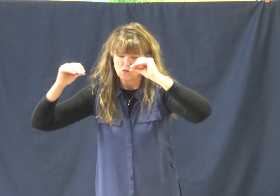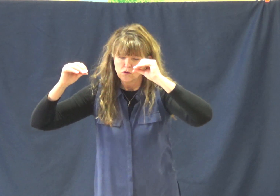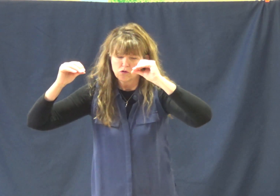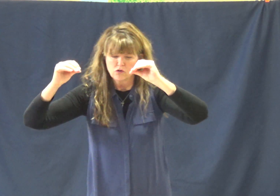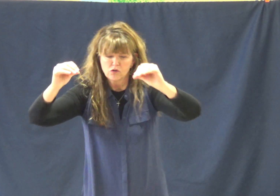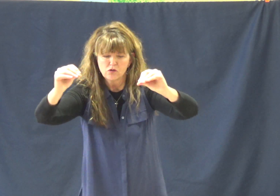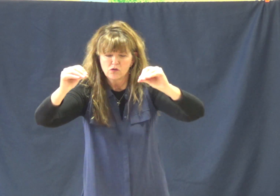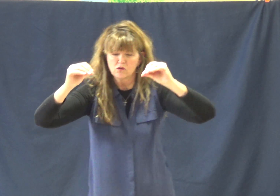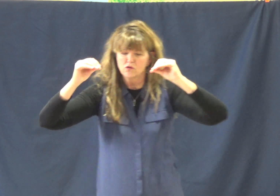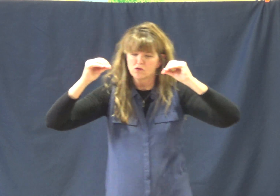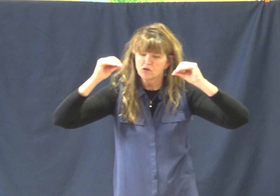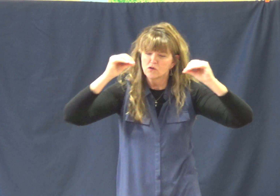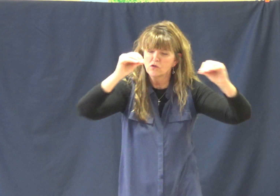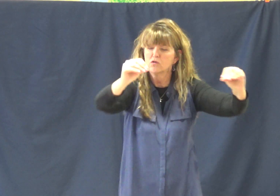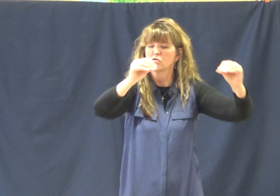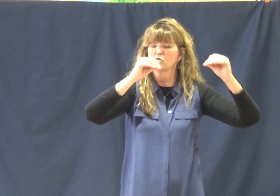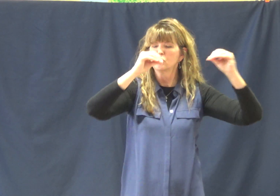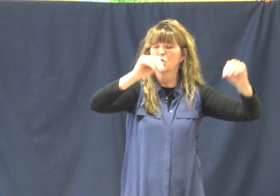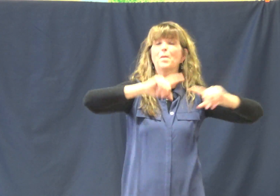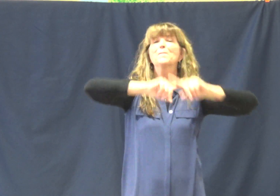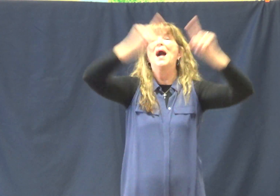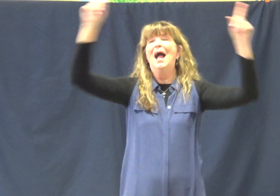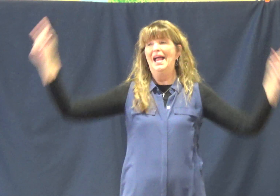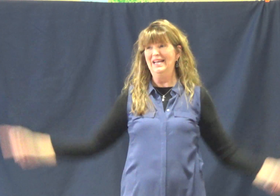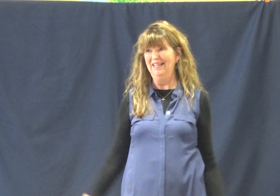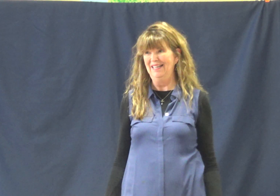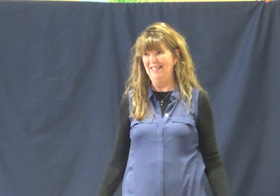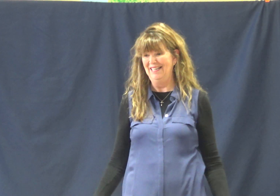this good education and wanted to pass that along.